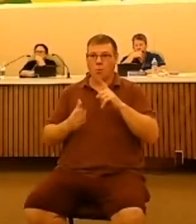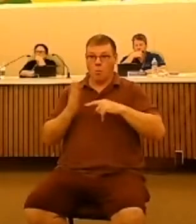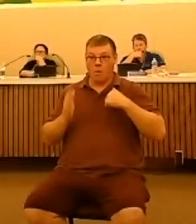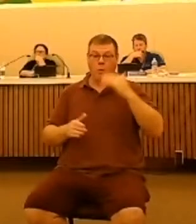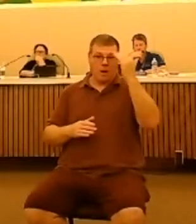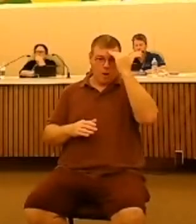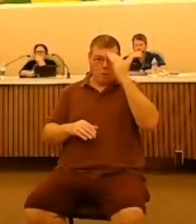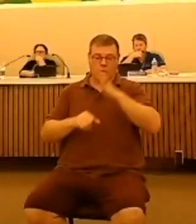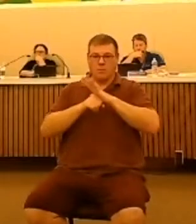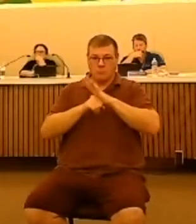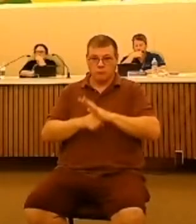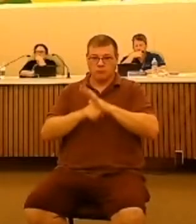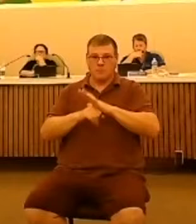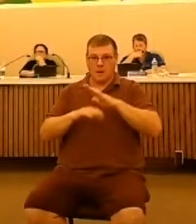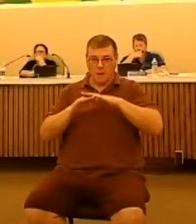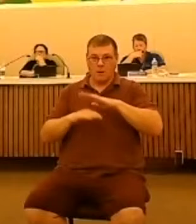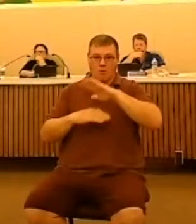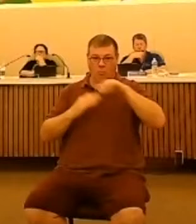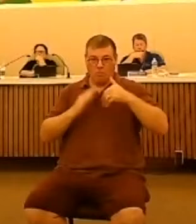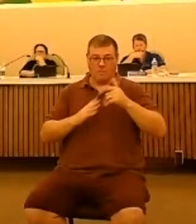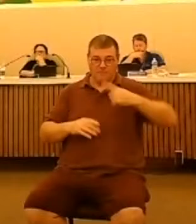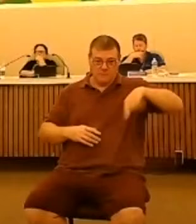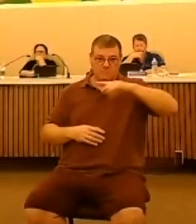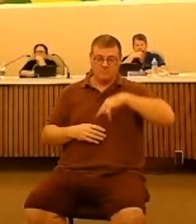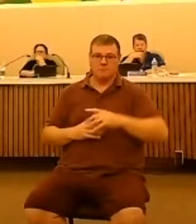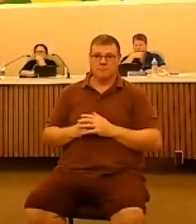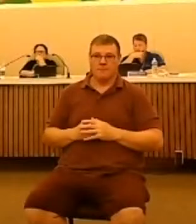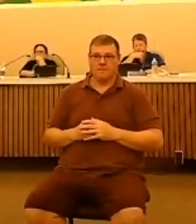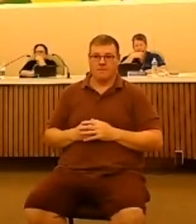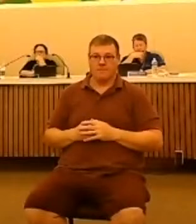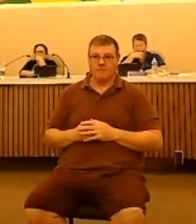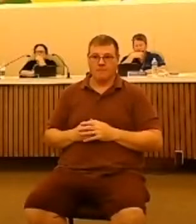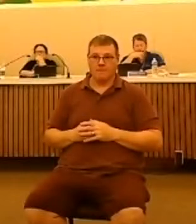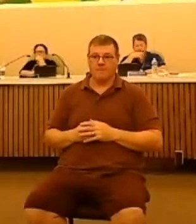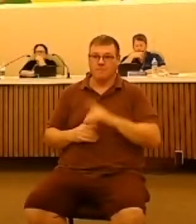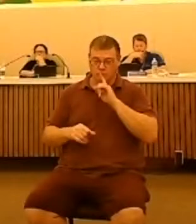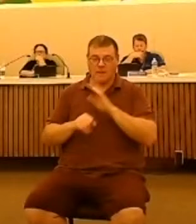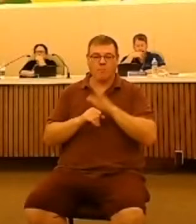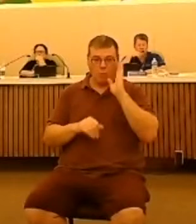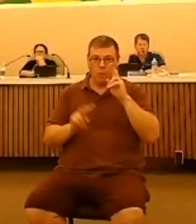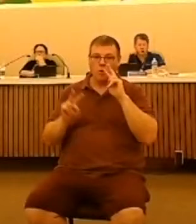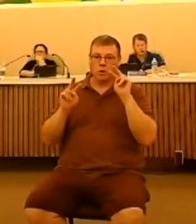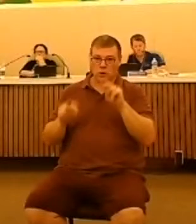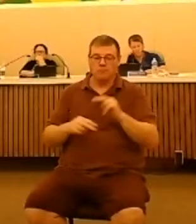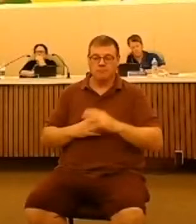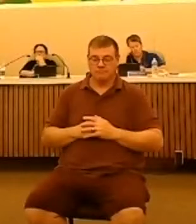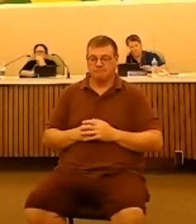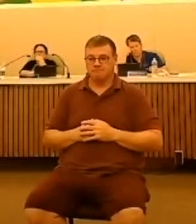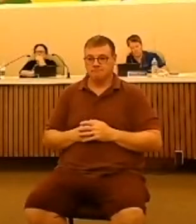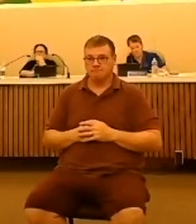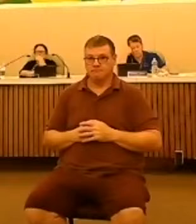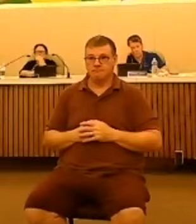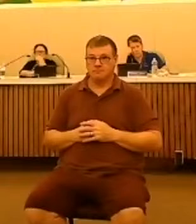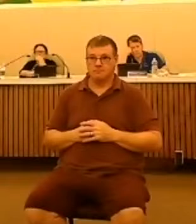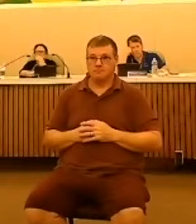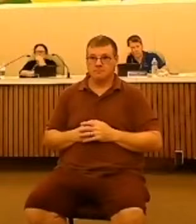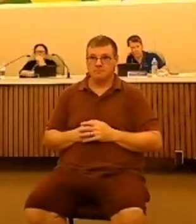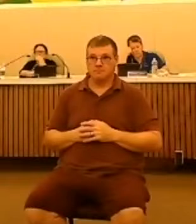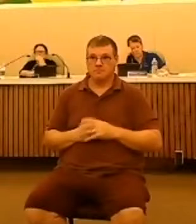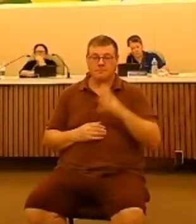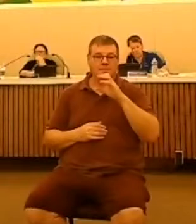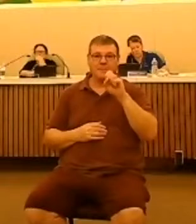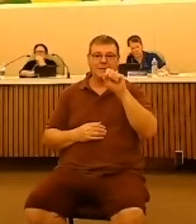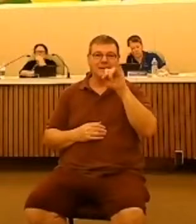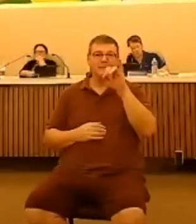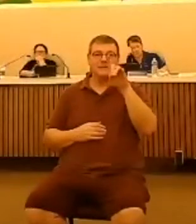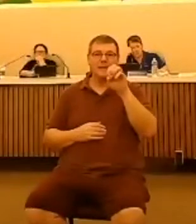be the pressure on Author and Nevins both. Yep. Yeah. it's gonna No, be absolutely huge. take a look at it. It's going to be huge. And even the sidewalk